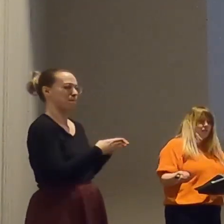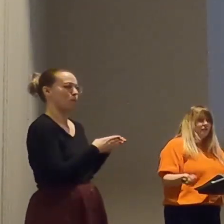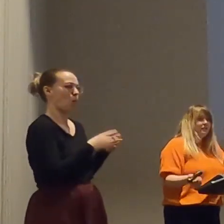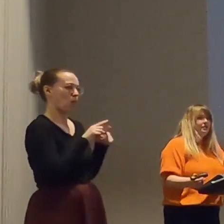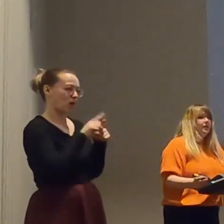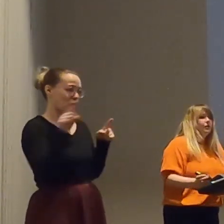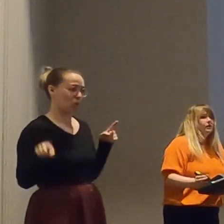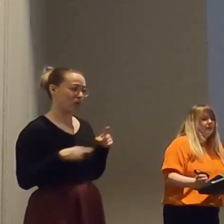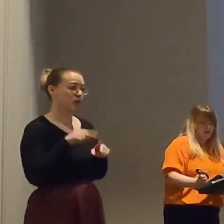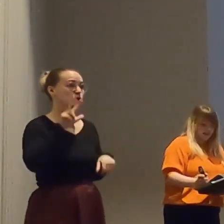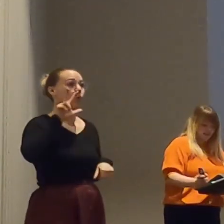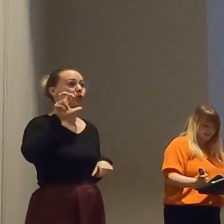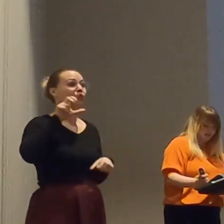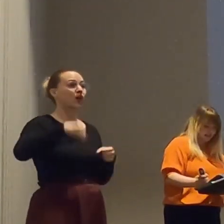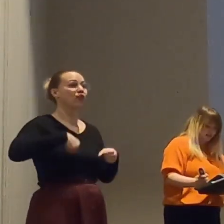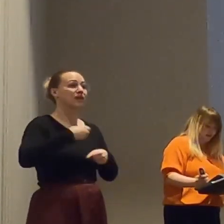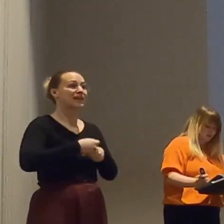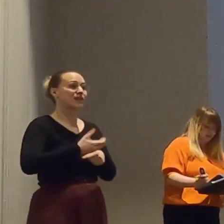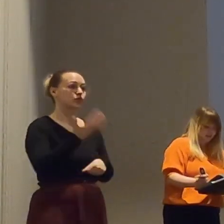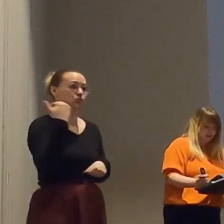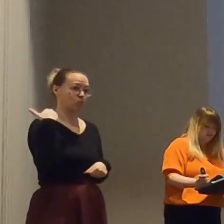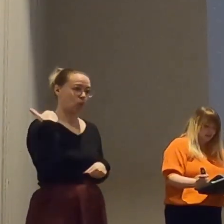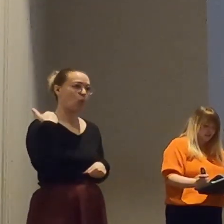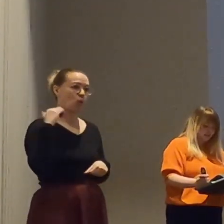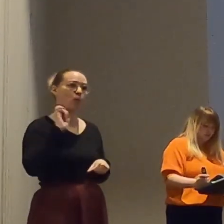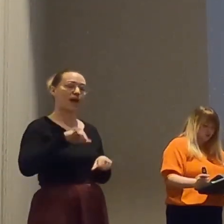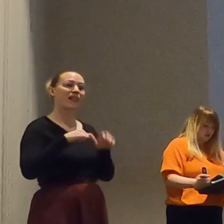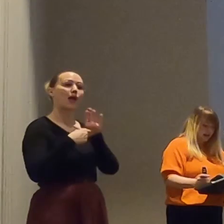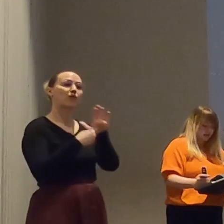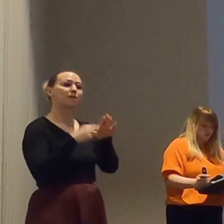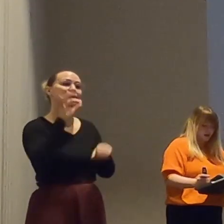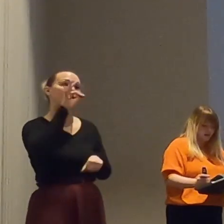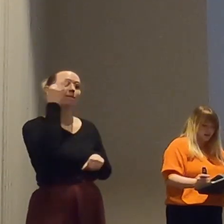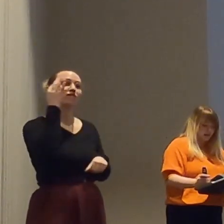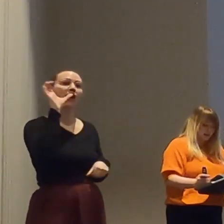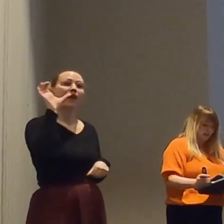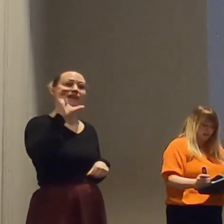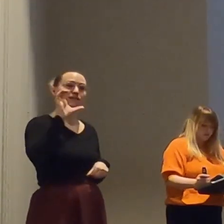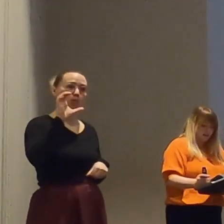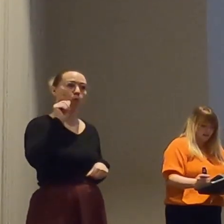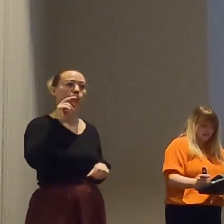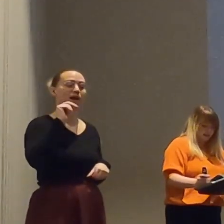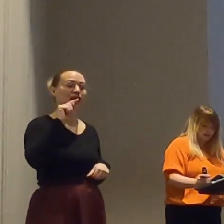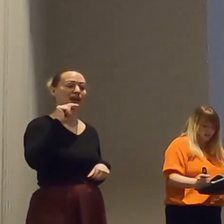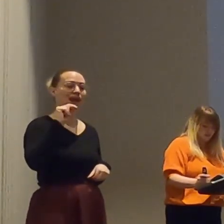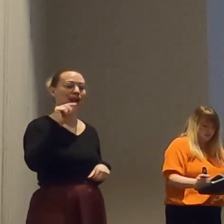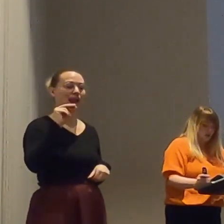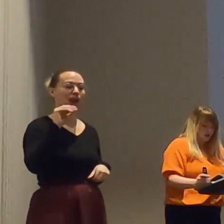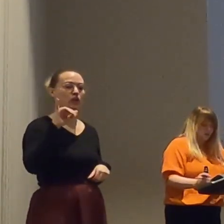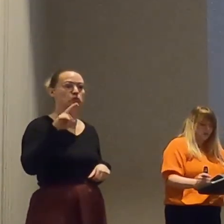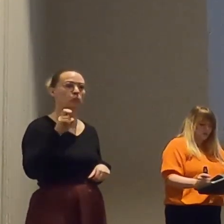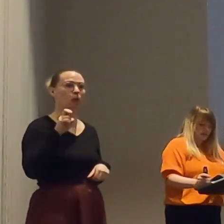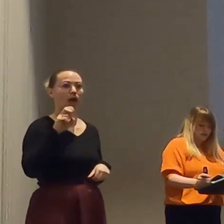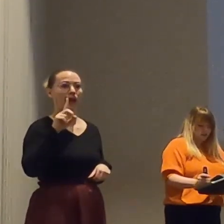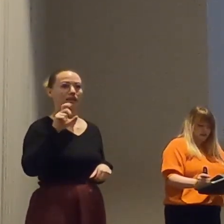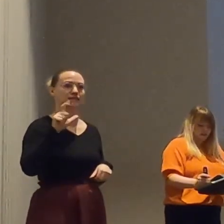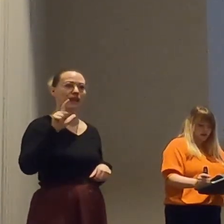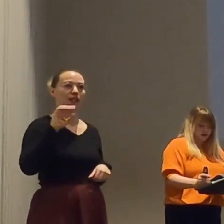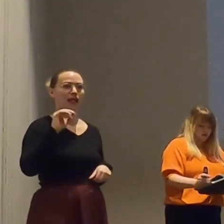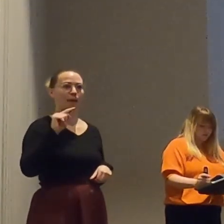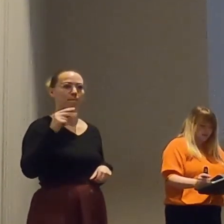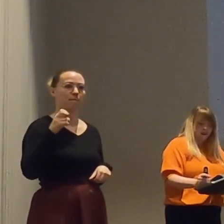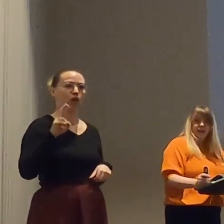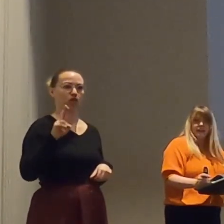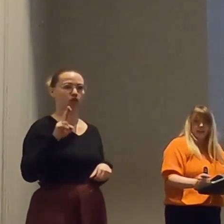So 300 years ago, that is representing French explorer Antoine de la Mother Cadiz, who 300